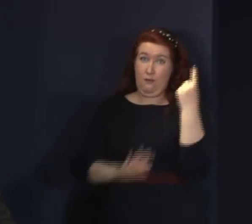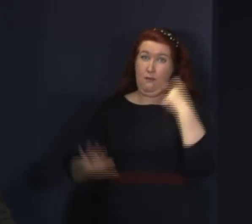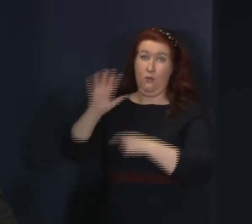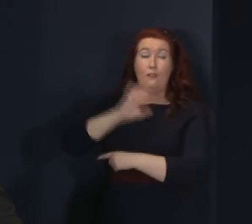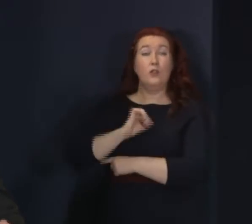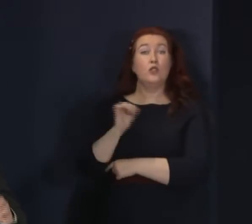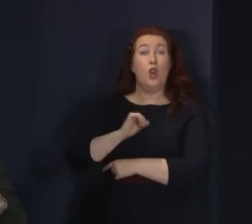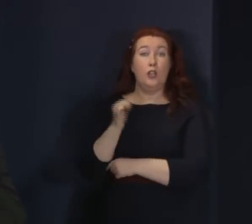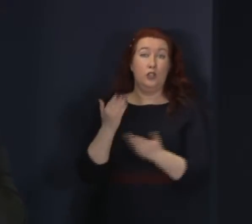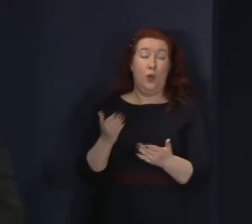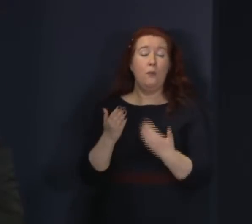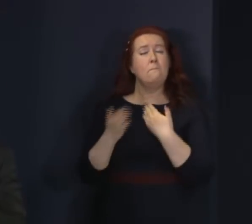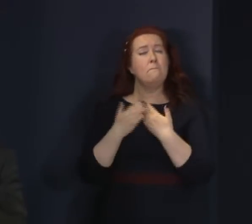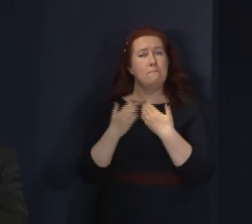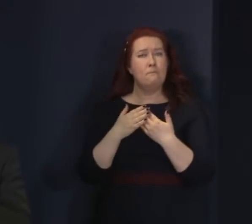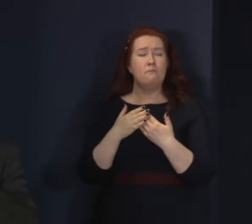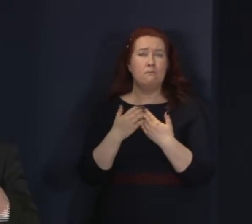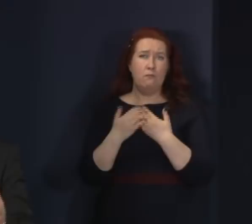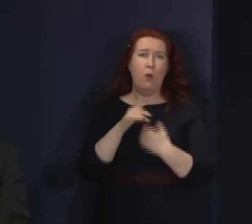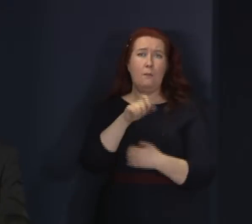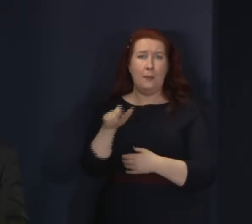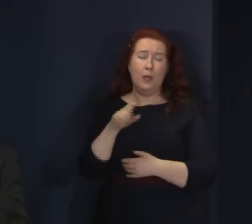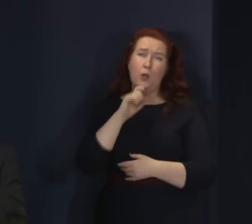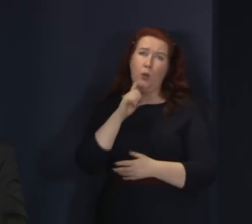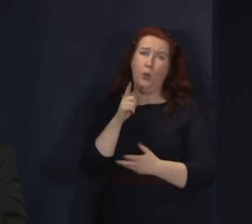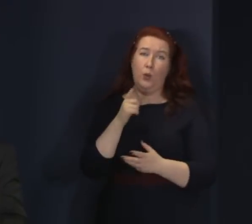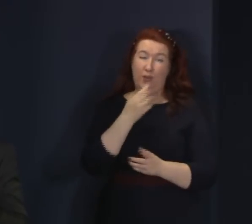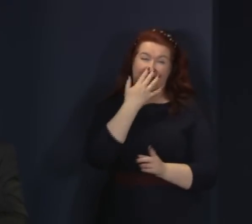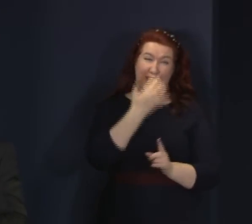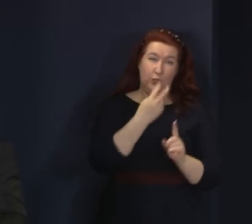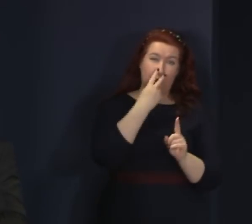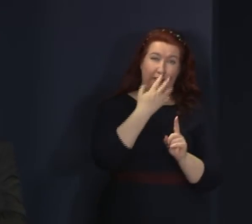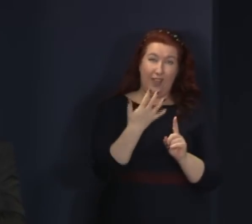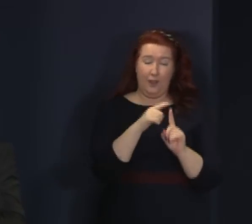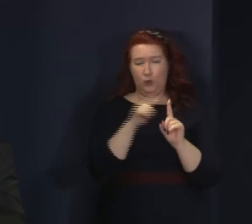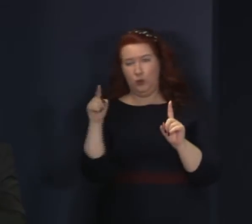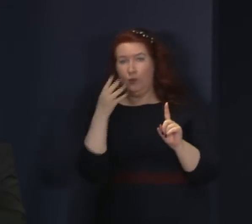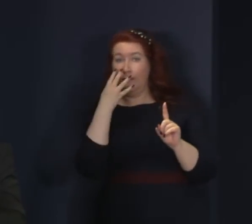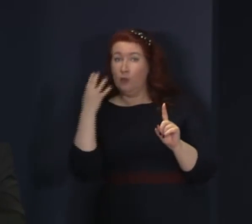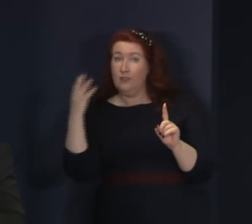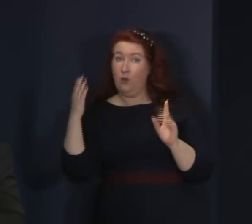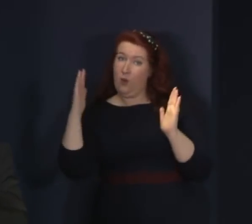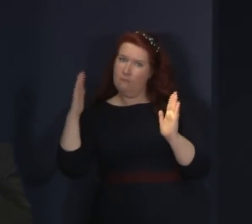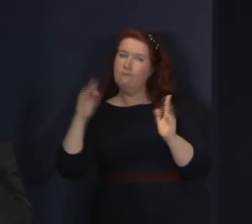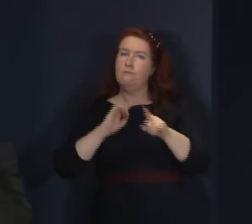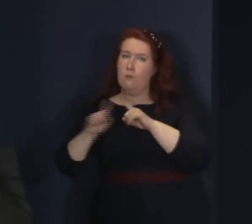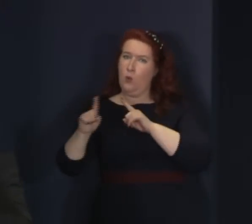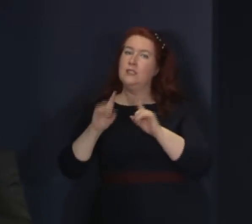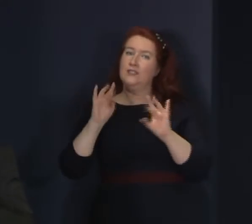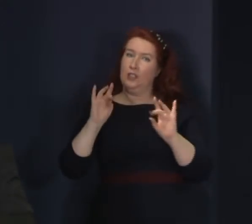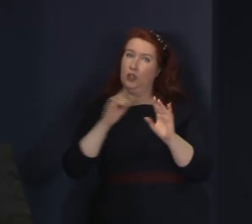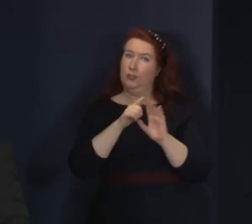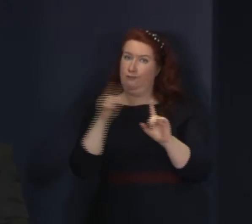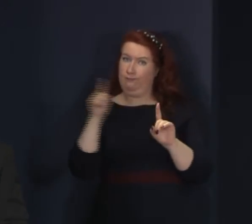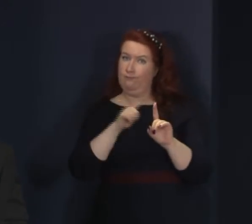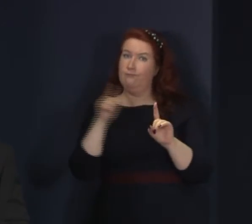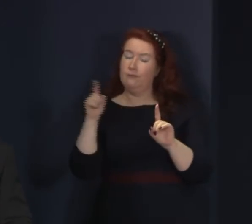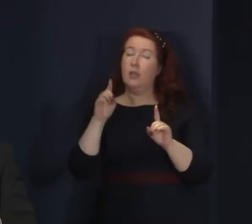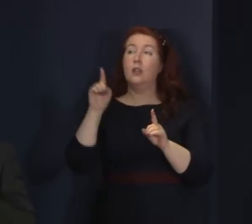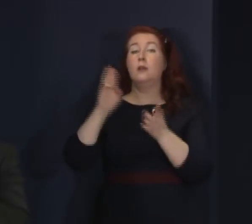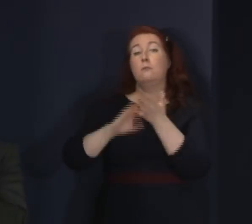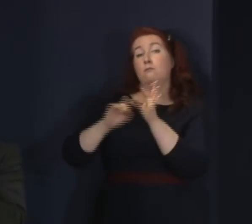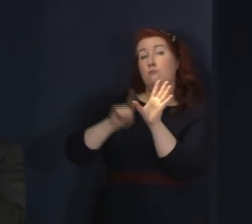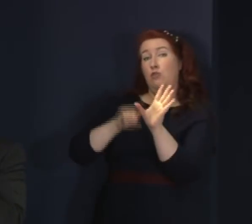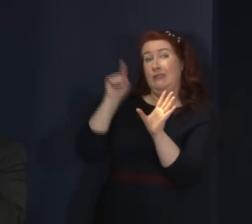country just now, we see the majority of those cases, particularly in the age 25 to 44-year-old group. In Murray just now, what we're